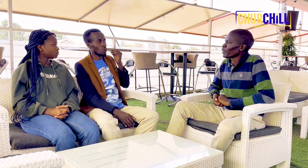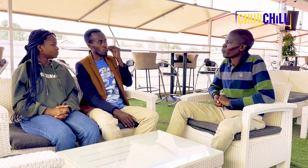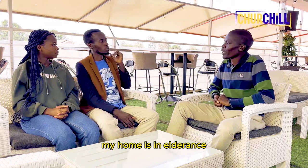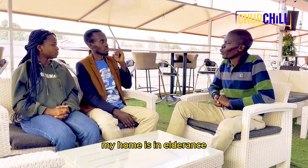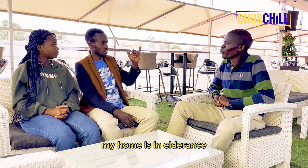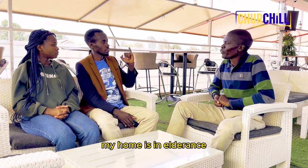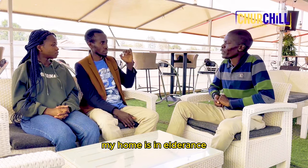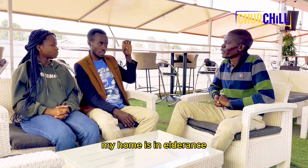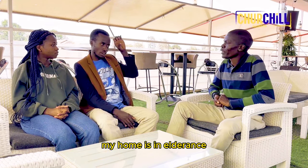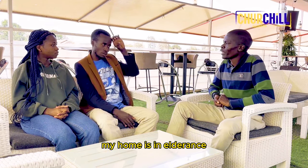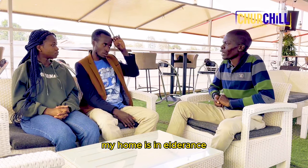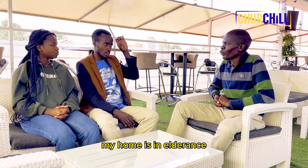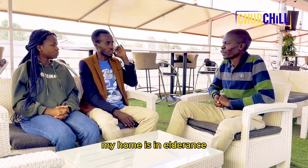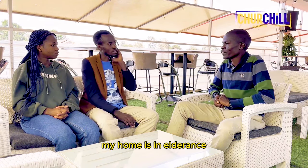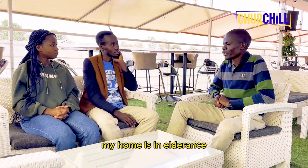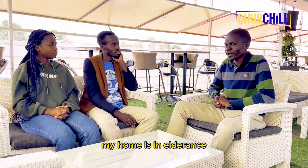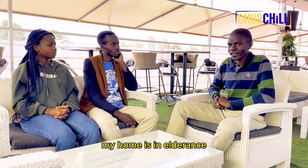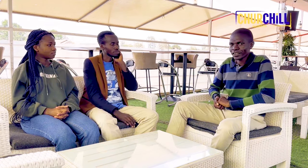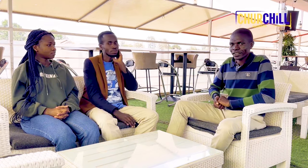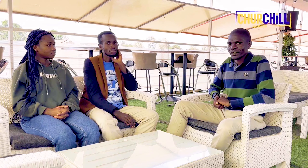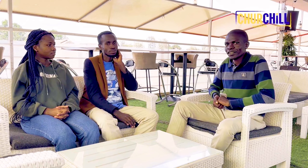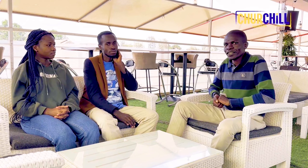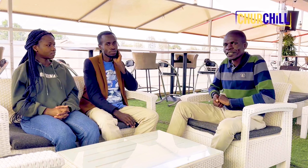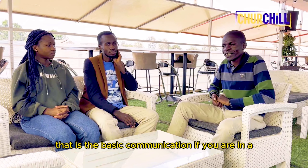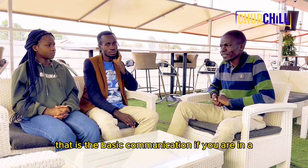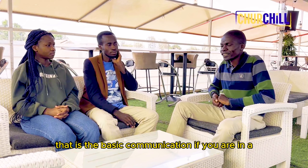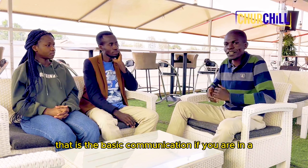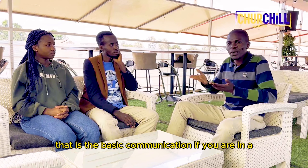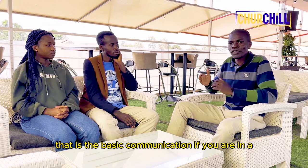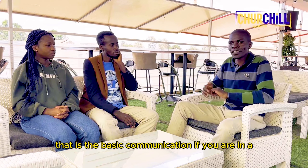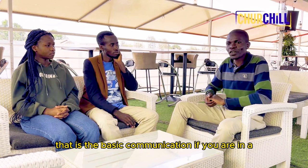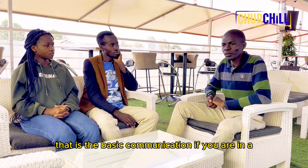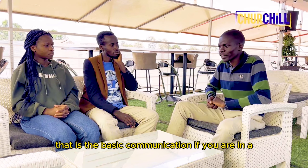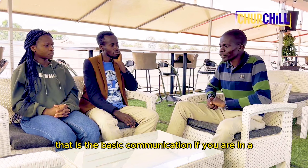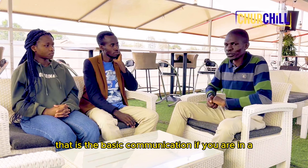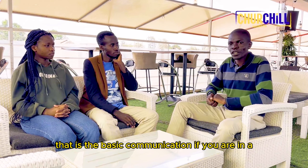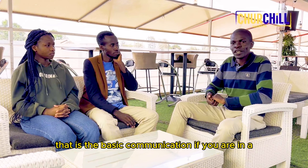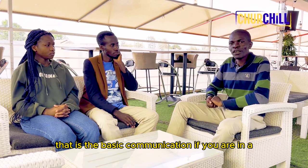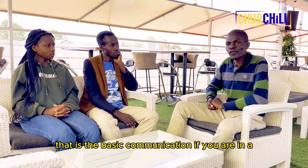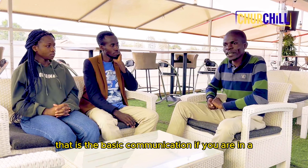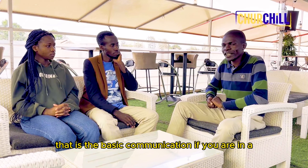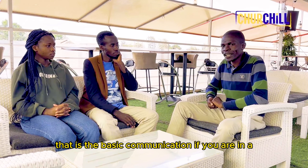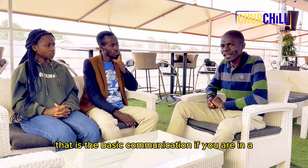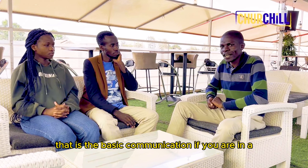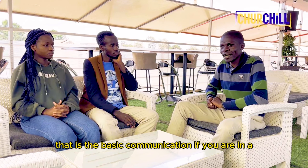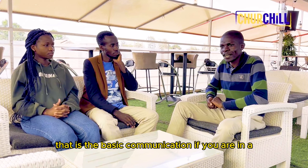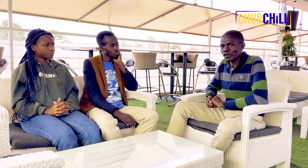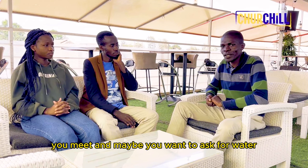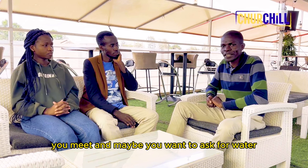My home is in Eldoret. That is the basic communication. If you are in a, you meet